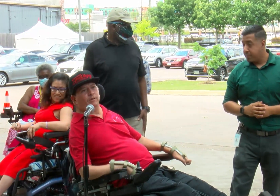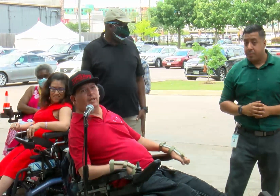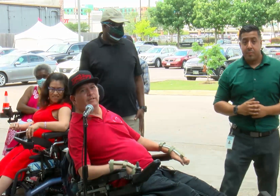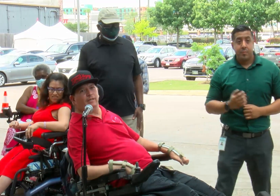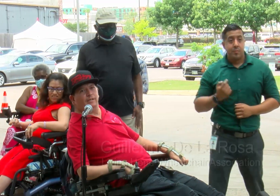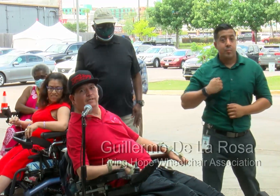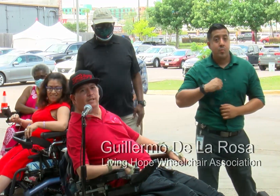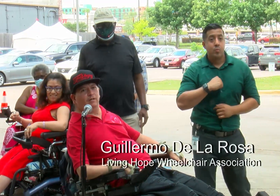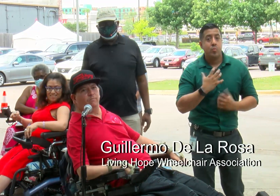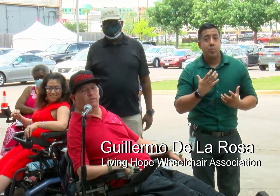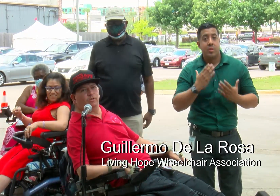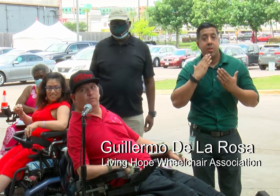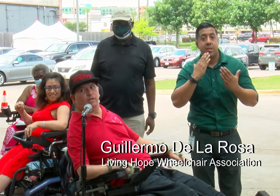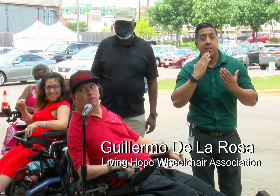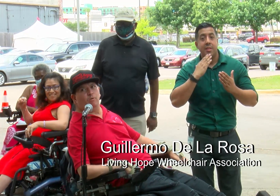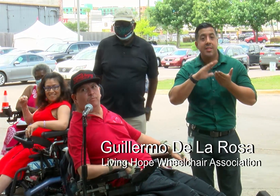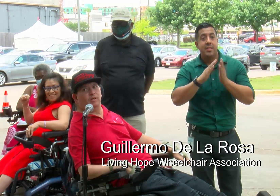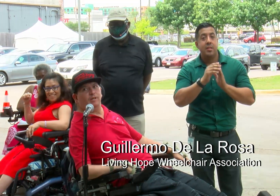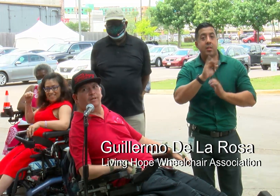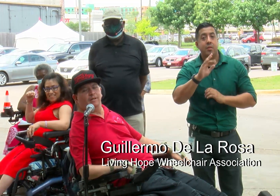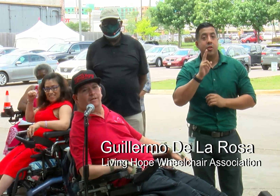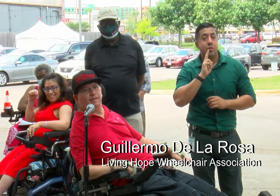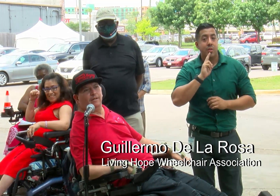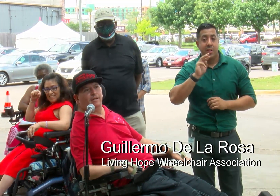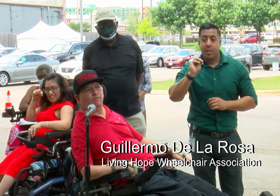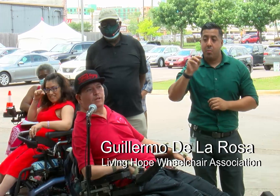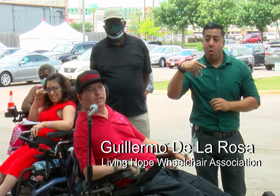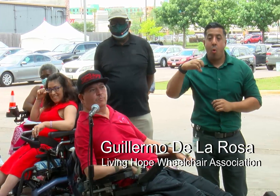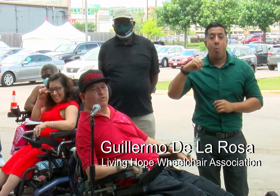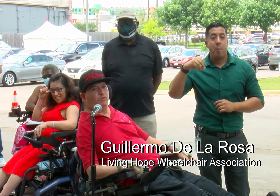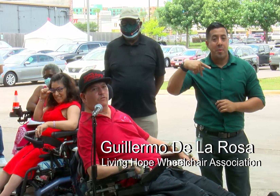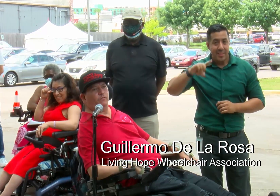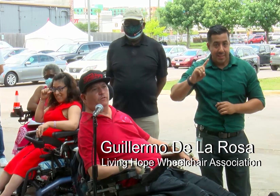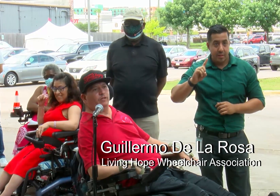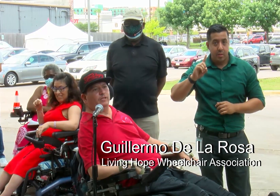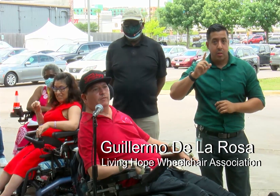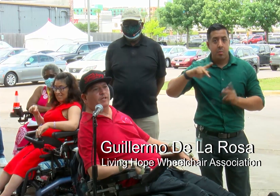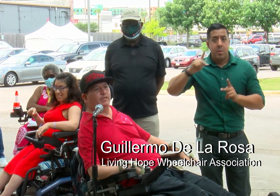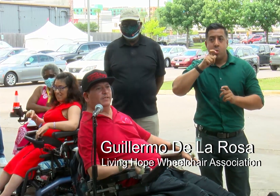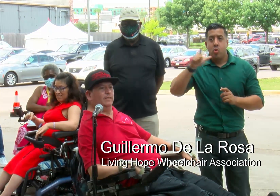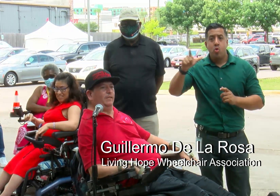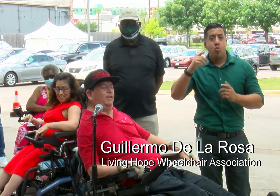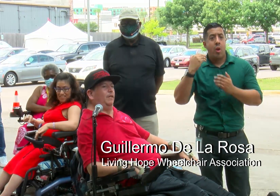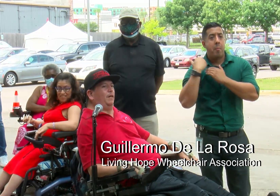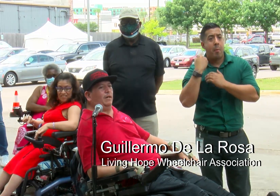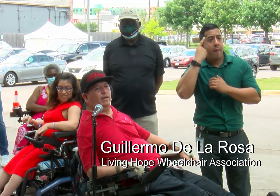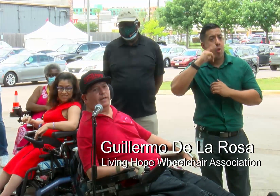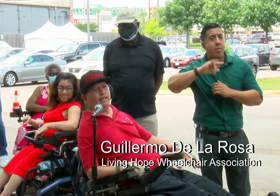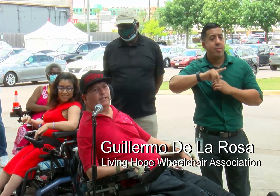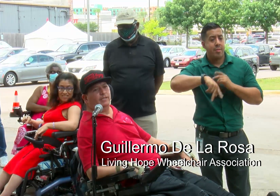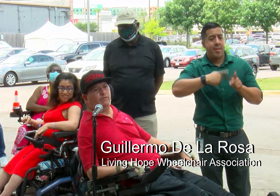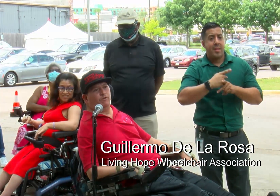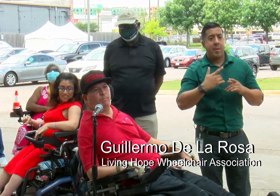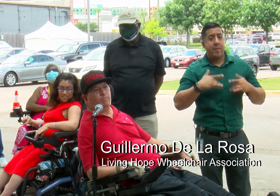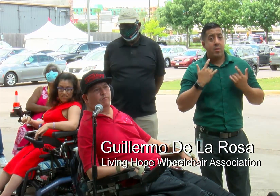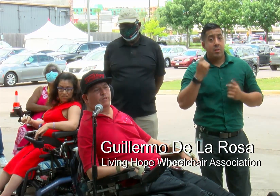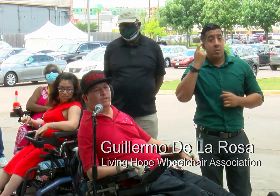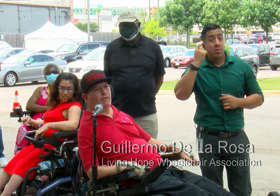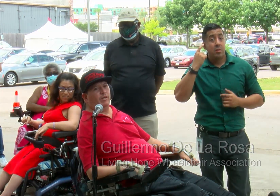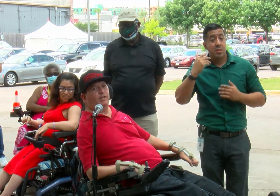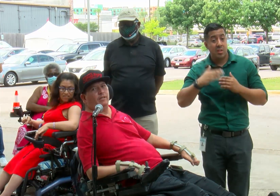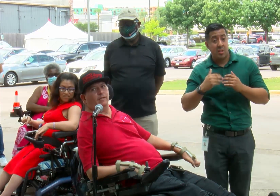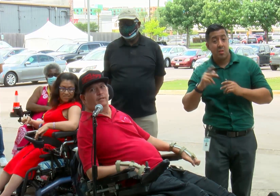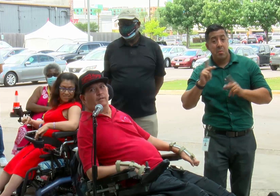want to thank the City of Houston and MOPD and the other sponsor for this event. It's easy for people